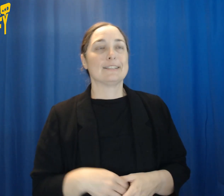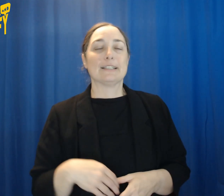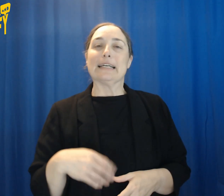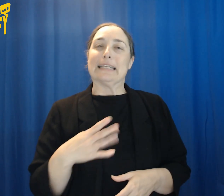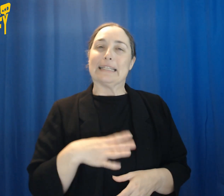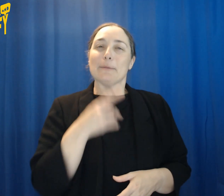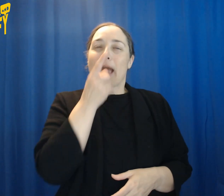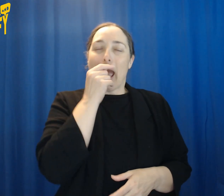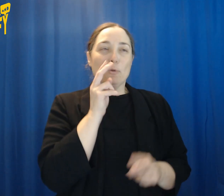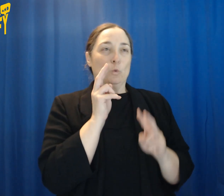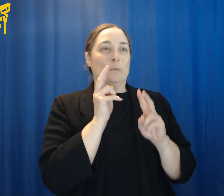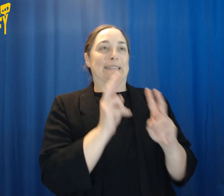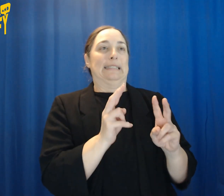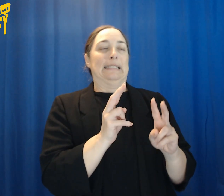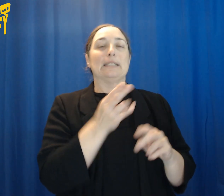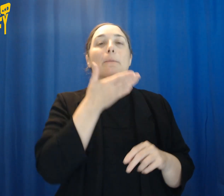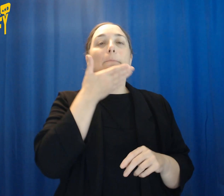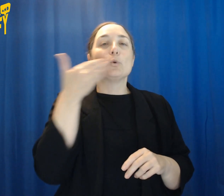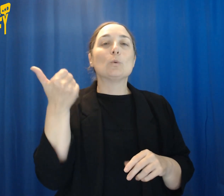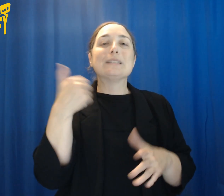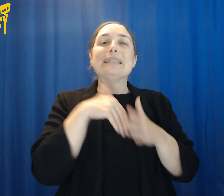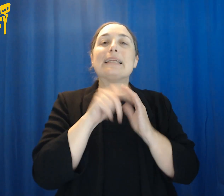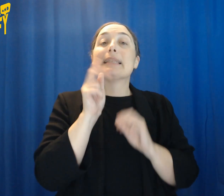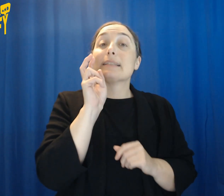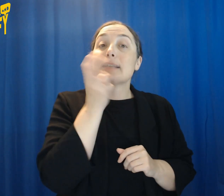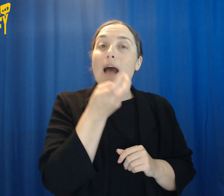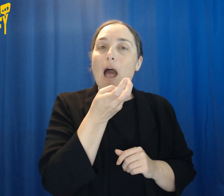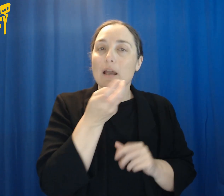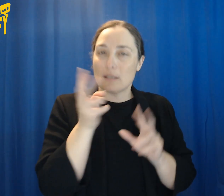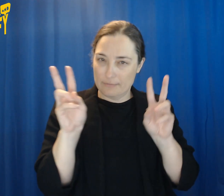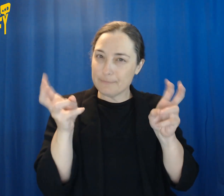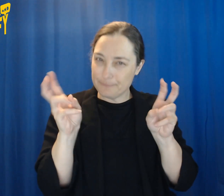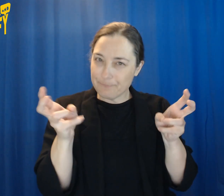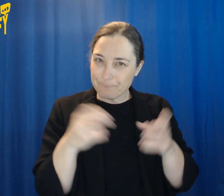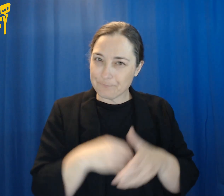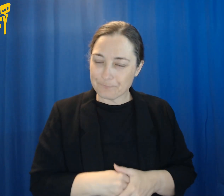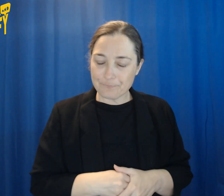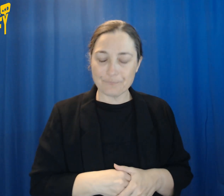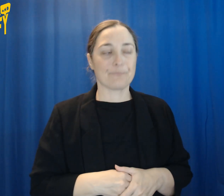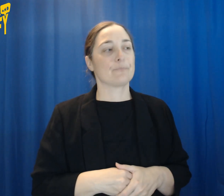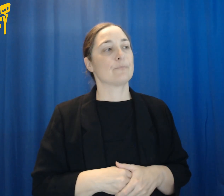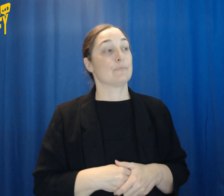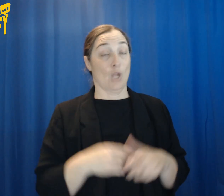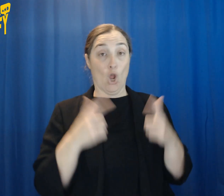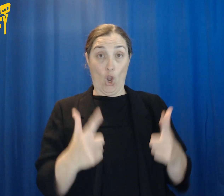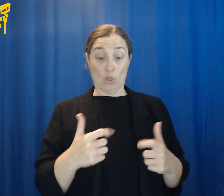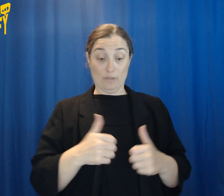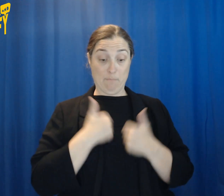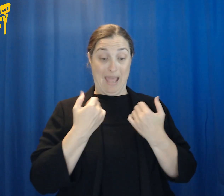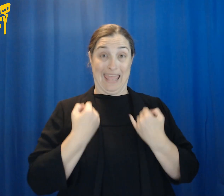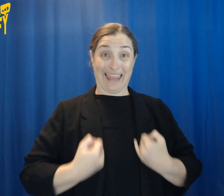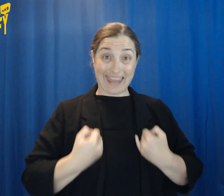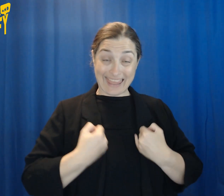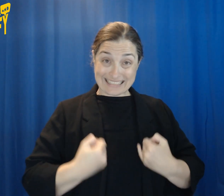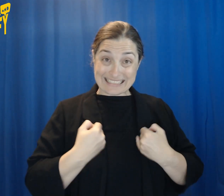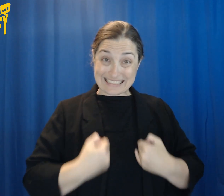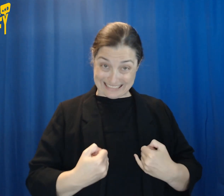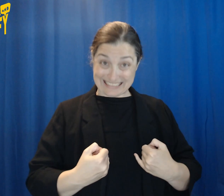beauty in the darkness. And I think with a lot of my illnesses and stuff, it's taught me to